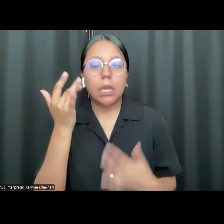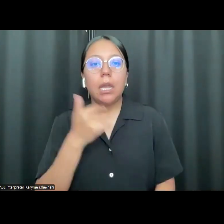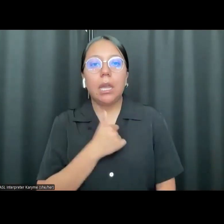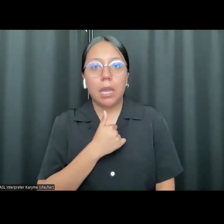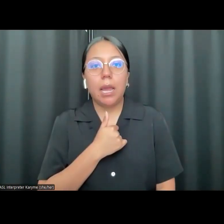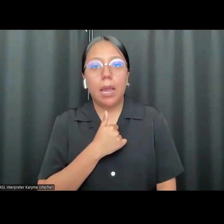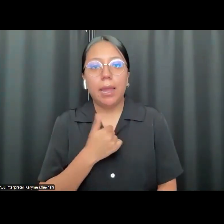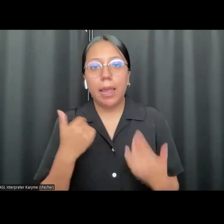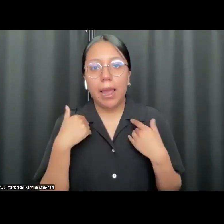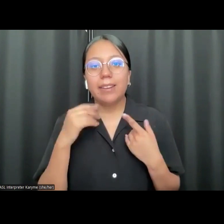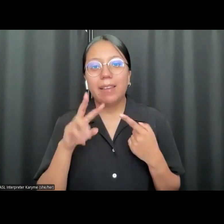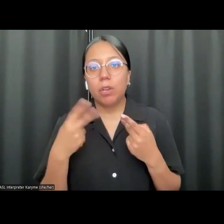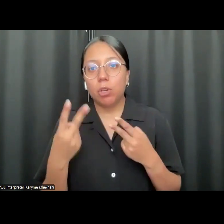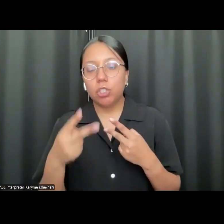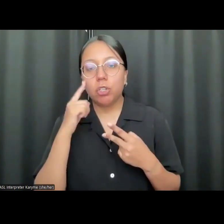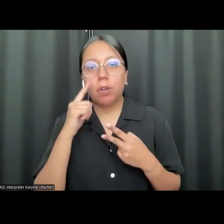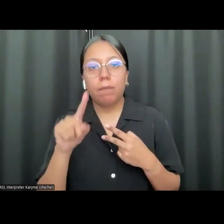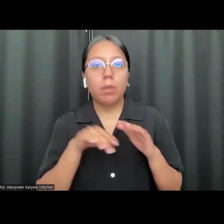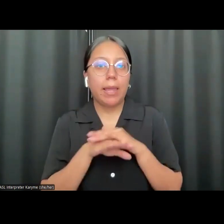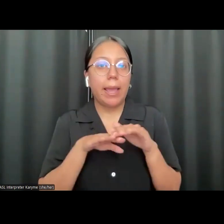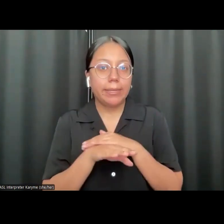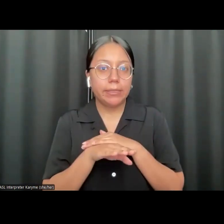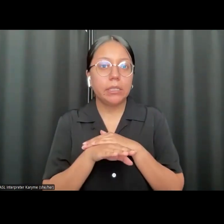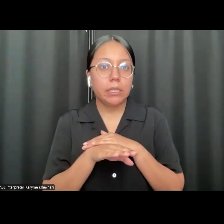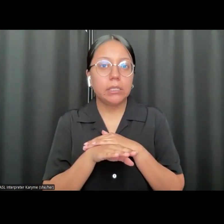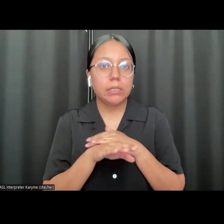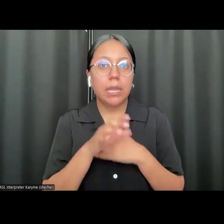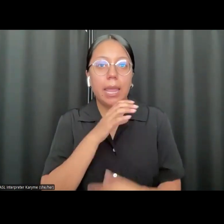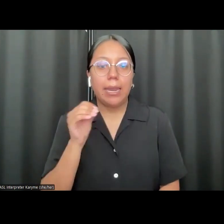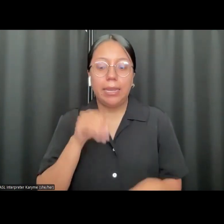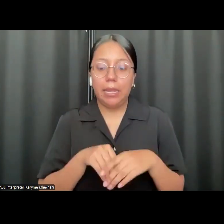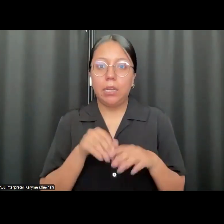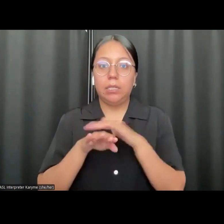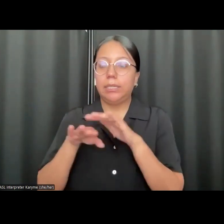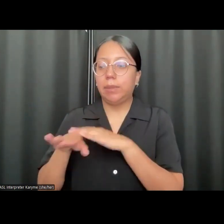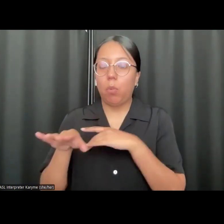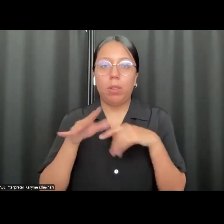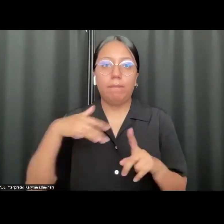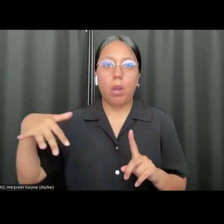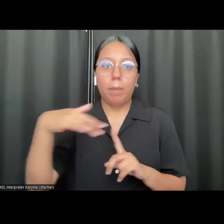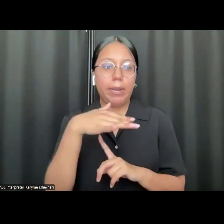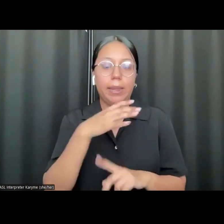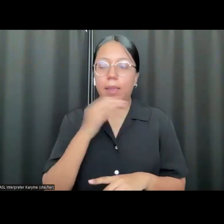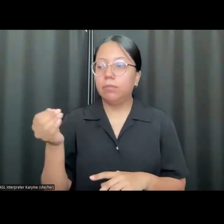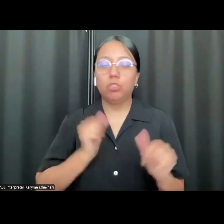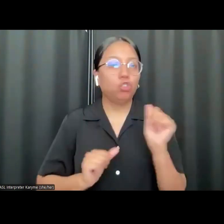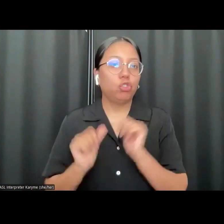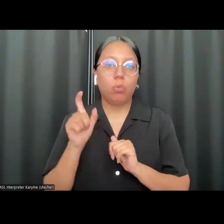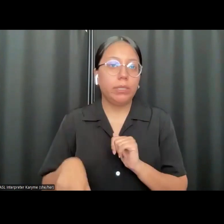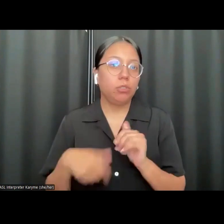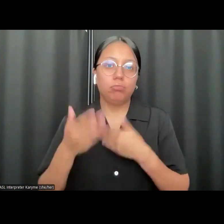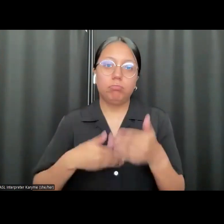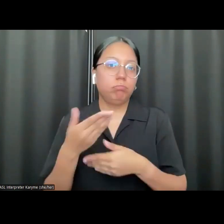access fail and I'd been in an able performance environment. And it was just like, well, the show has to go on. So just, suck it up.